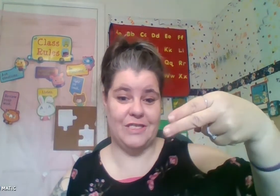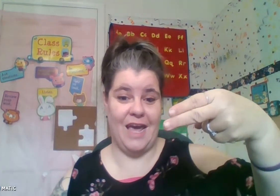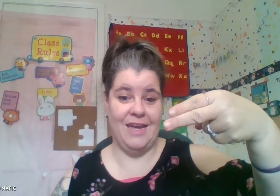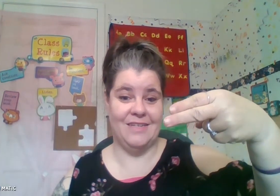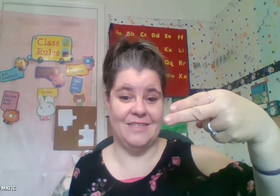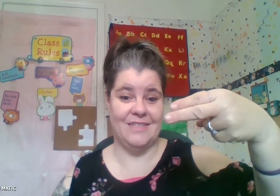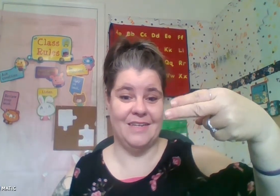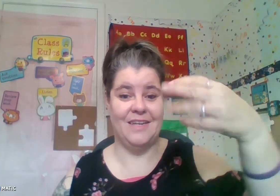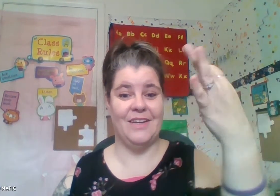Thursday,